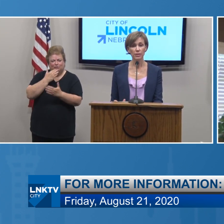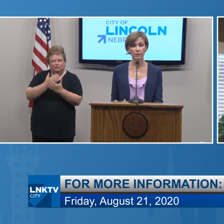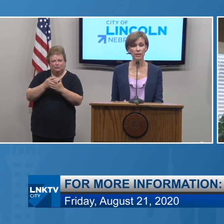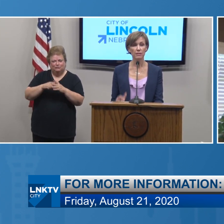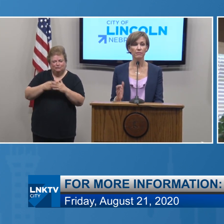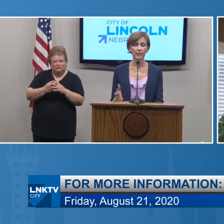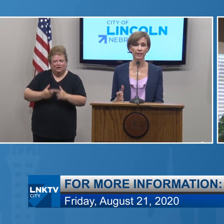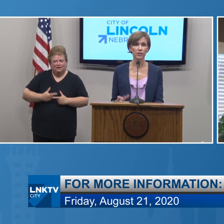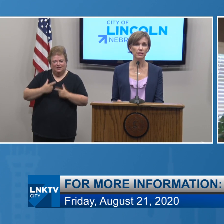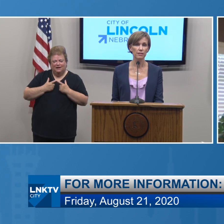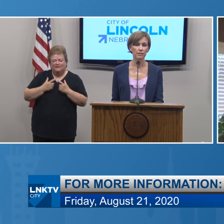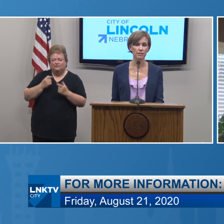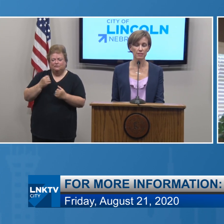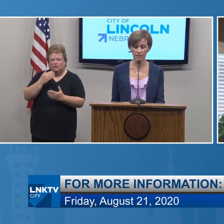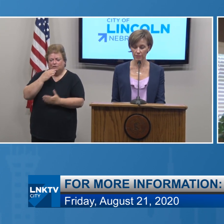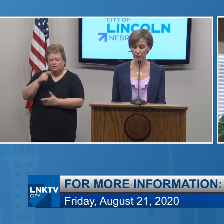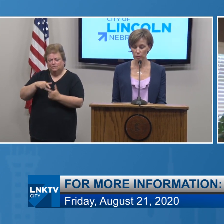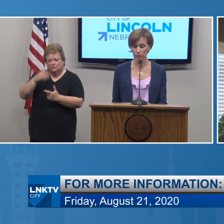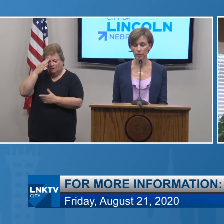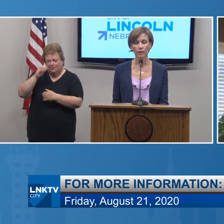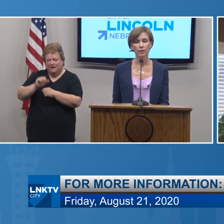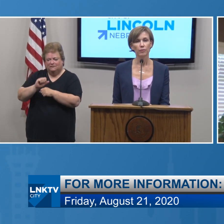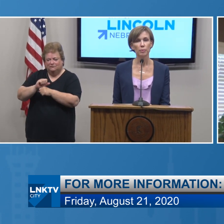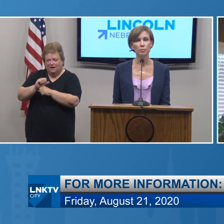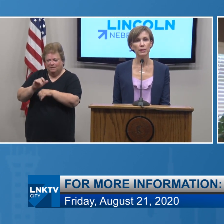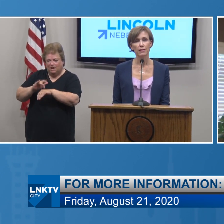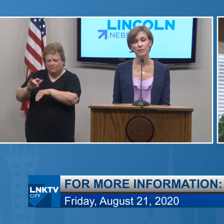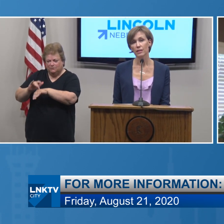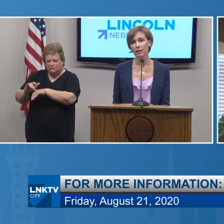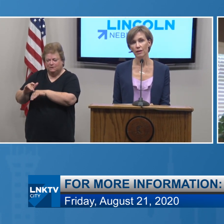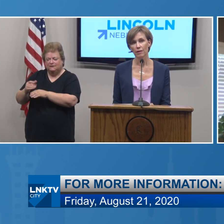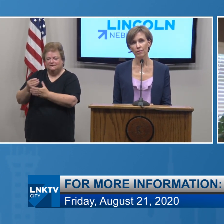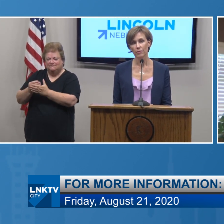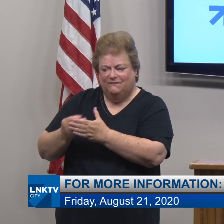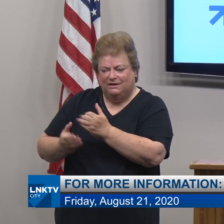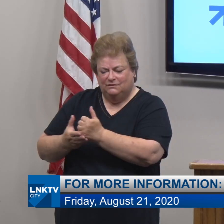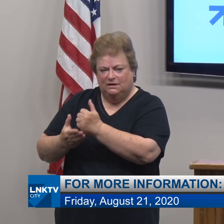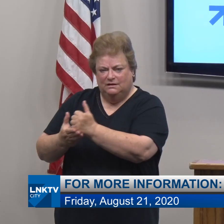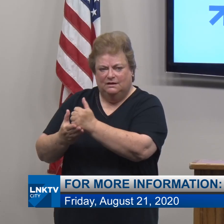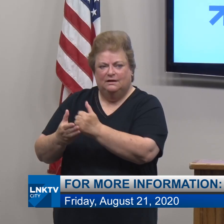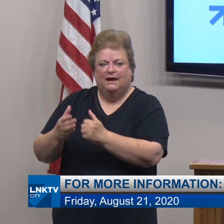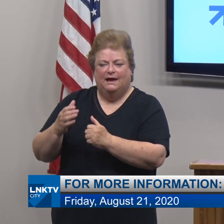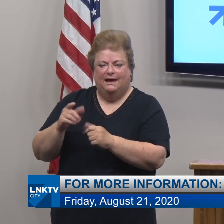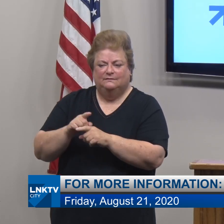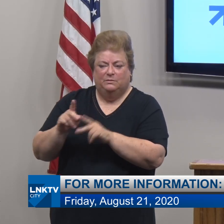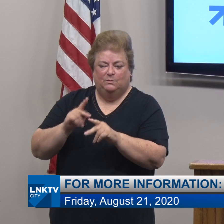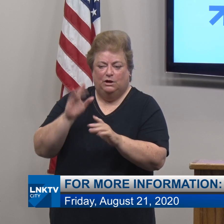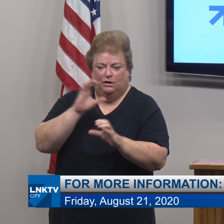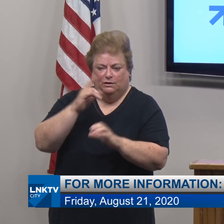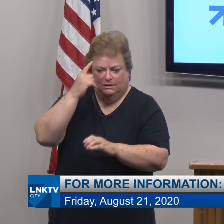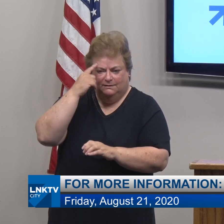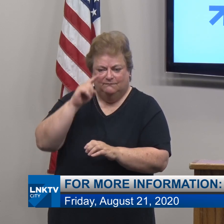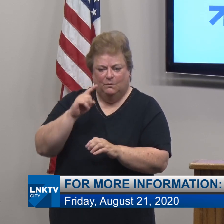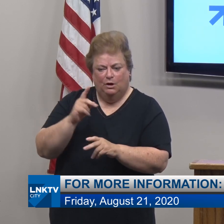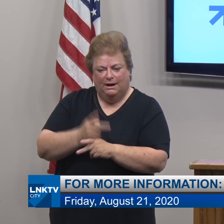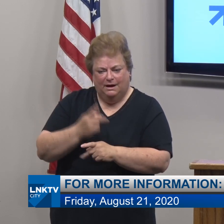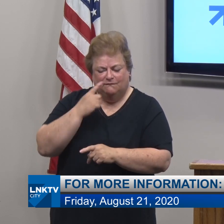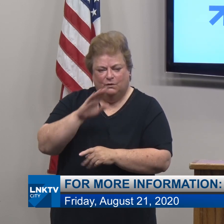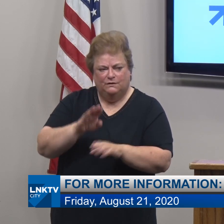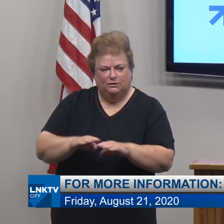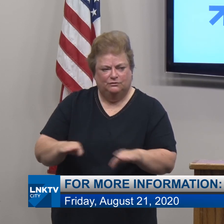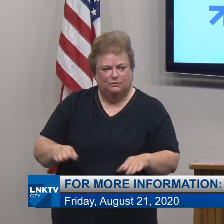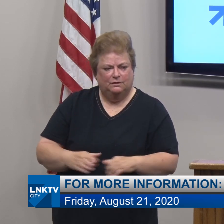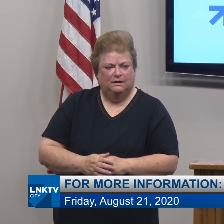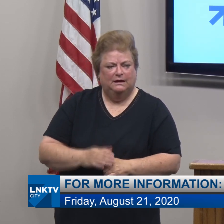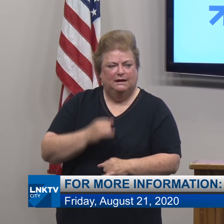job opportunities and the financial assistance that's available for people as they're seeking care for their children. And finally, today,